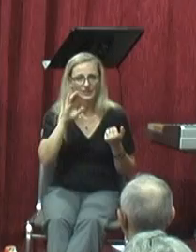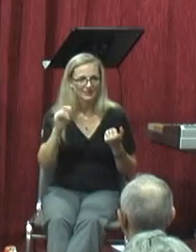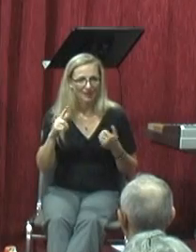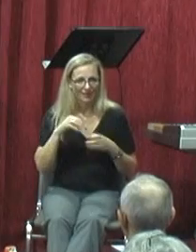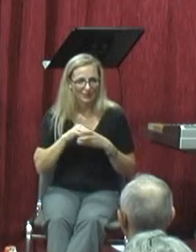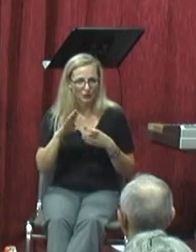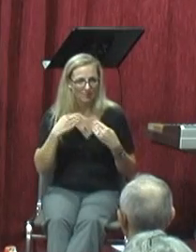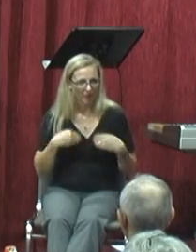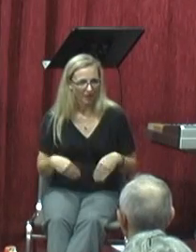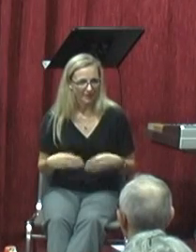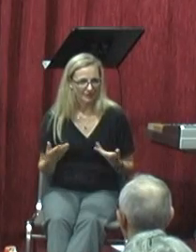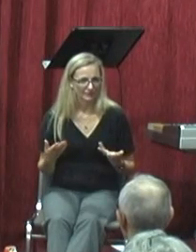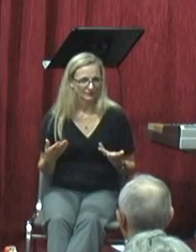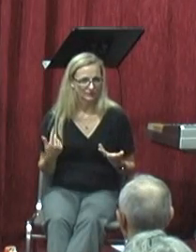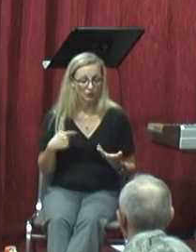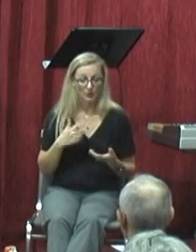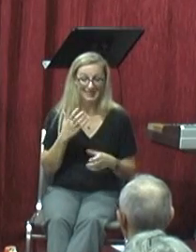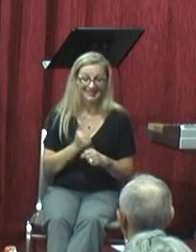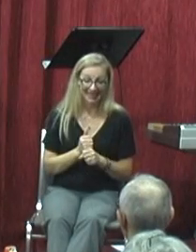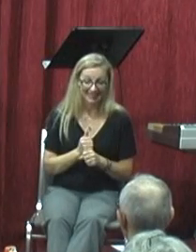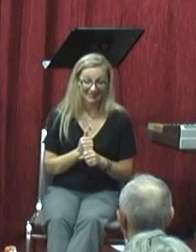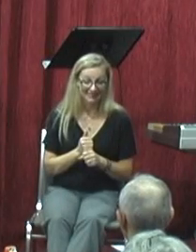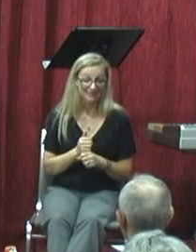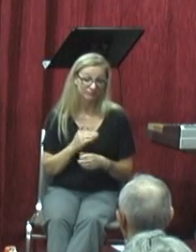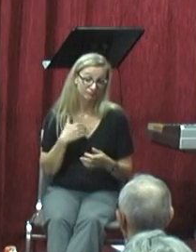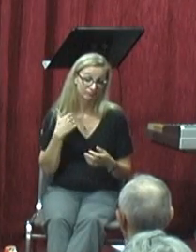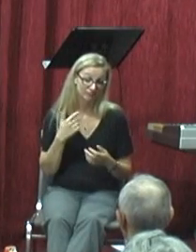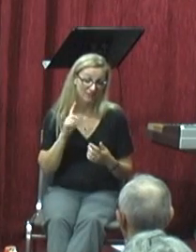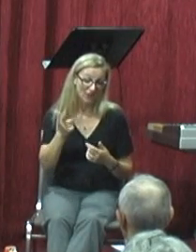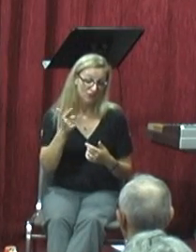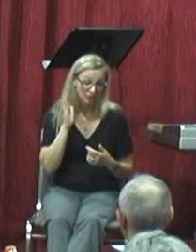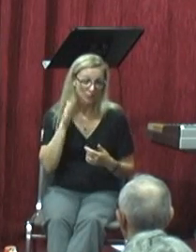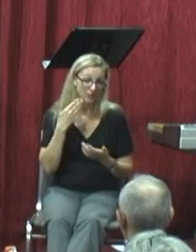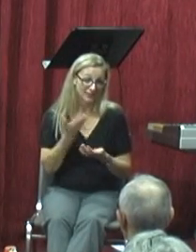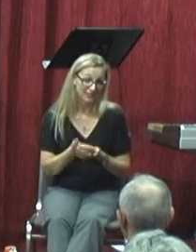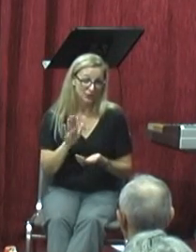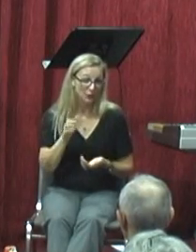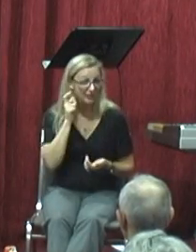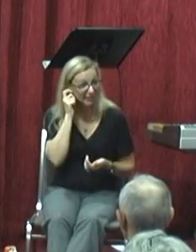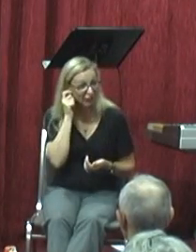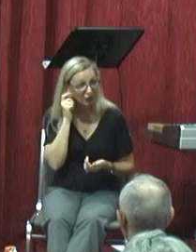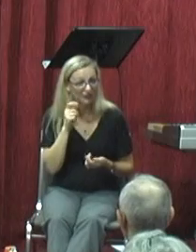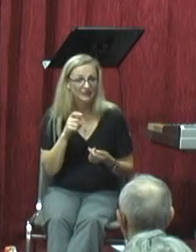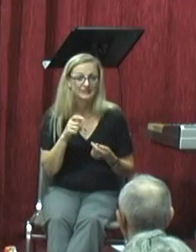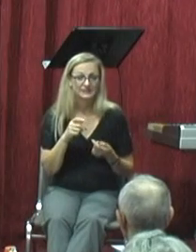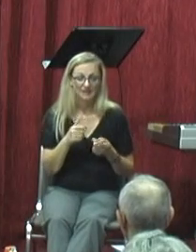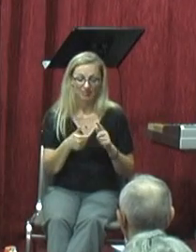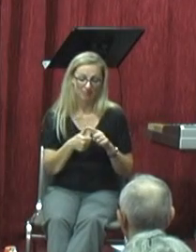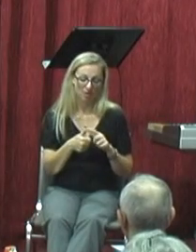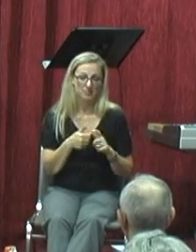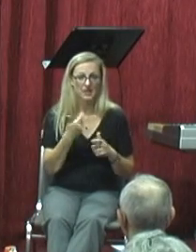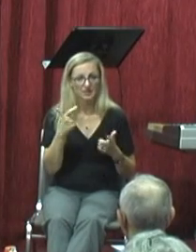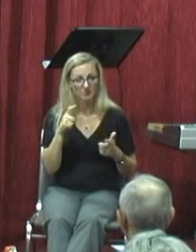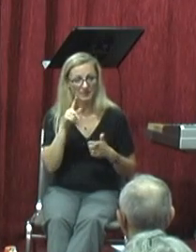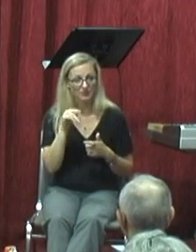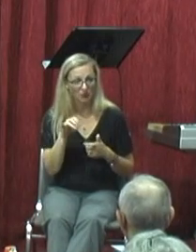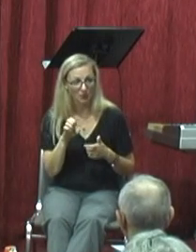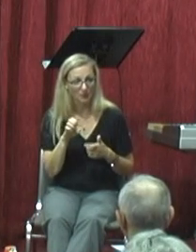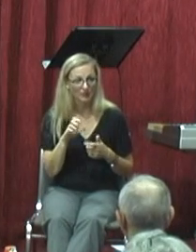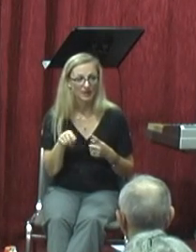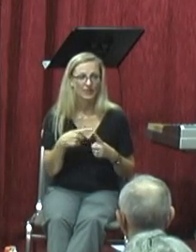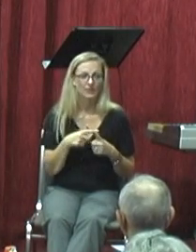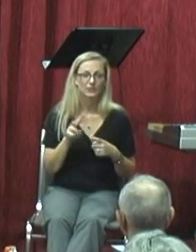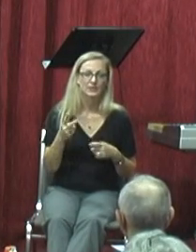body. So it gets eventually to your ear and your thumb and your big toe. And then there's the second